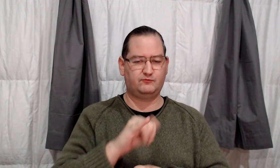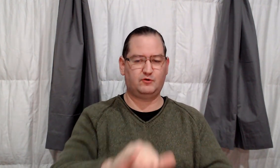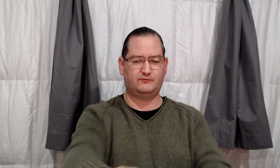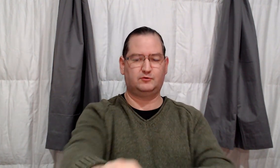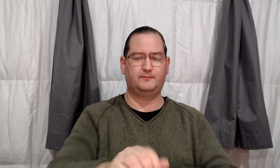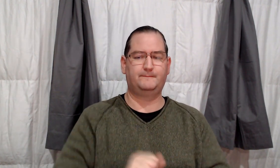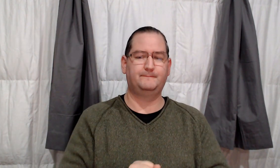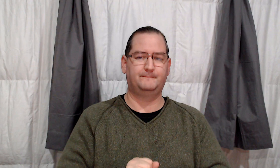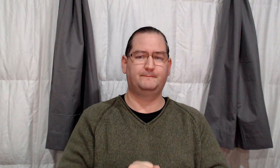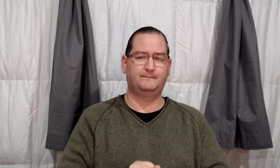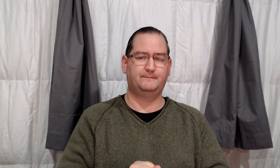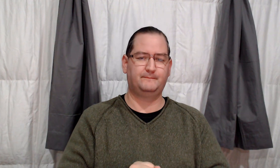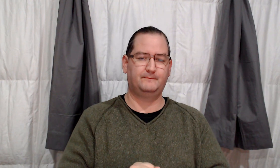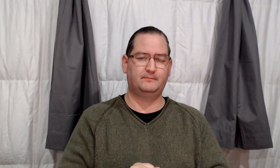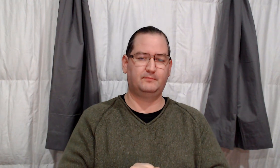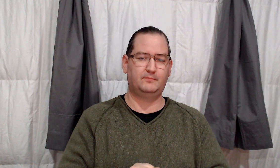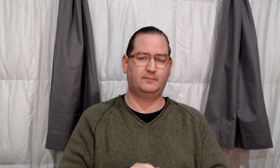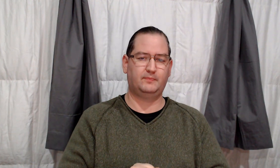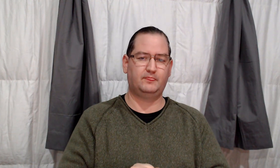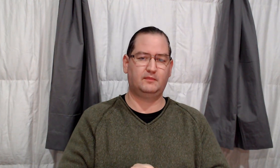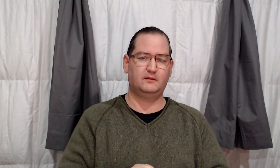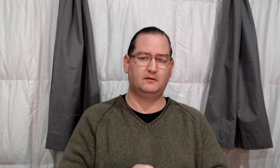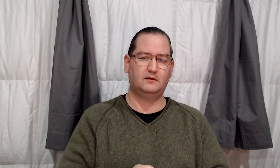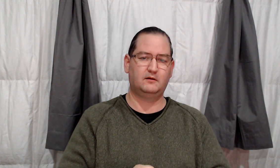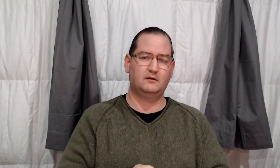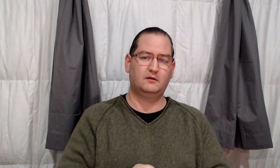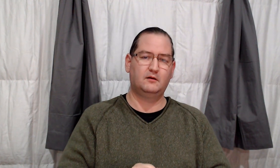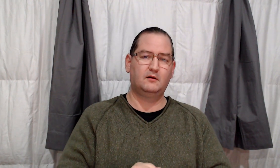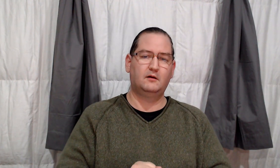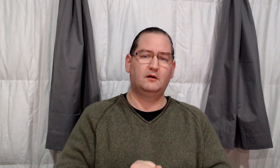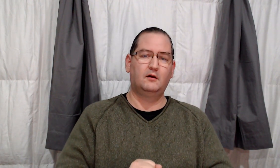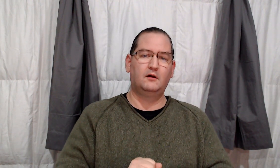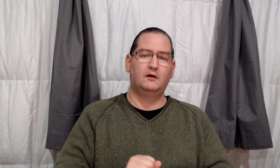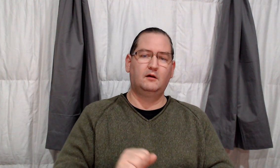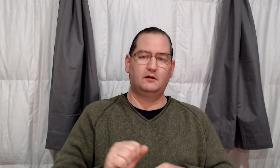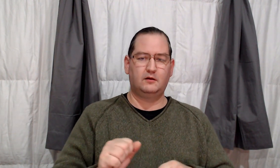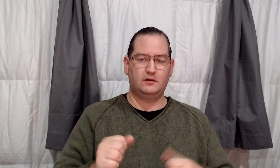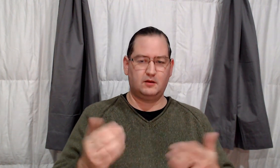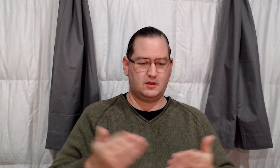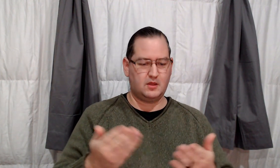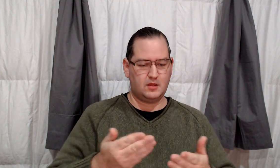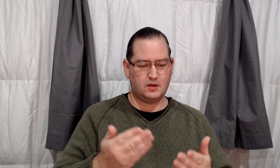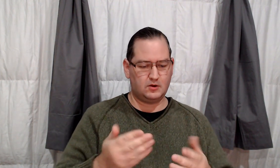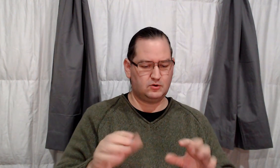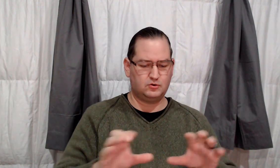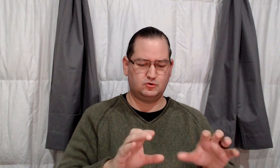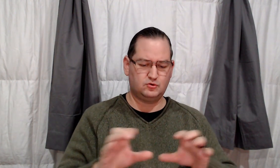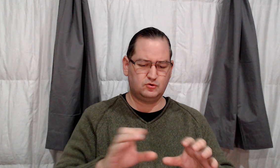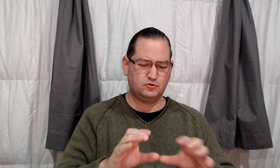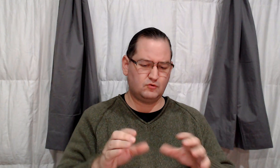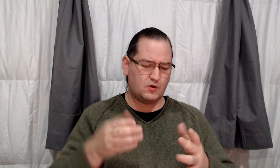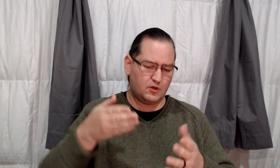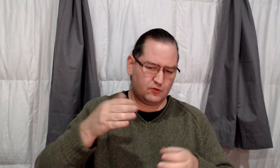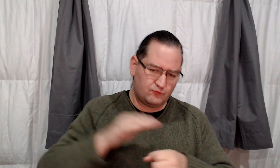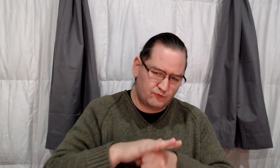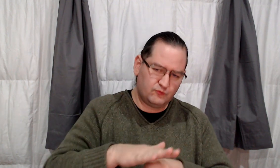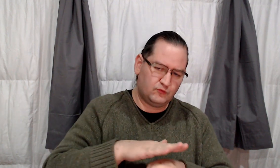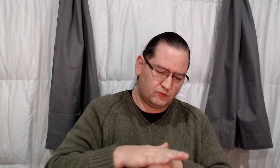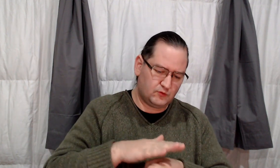So go ahead, take your time, do it thoroughly. Only when the unconscious mind knows